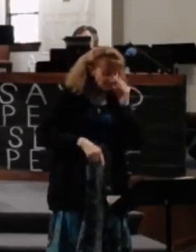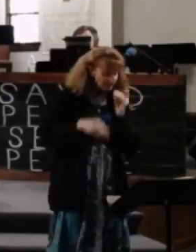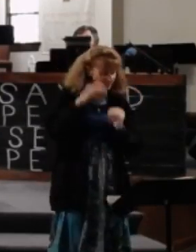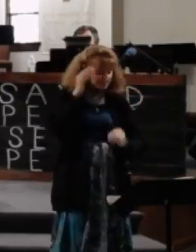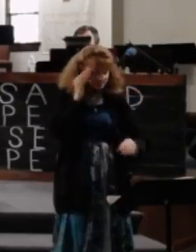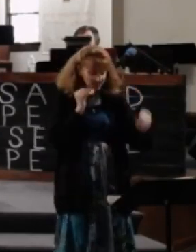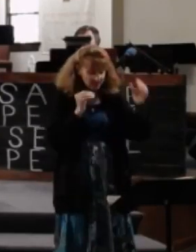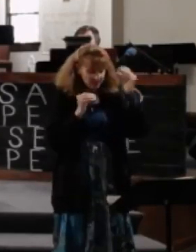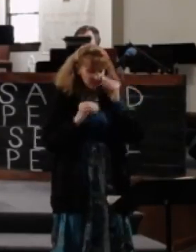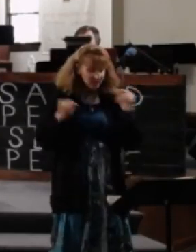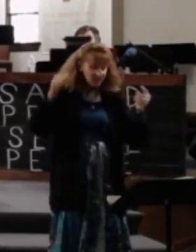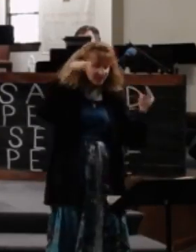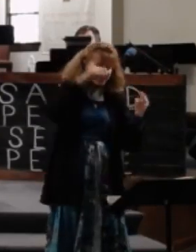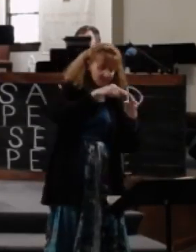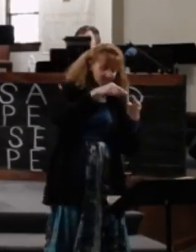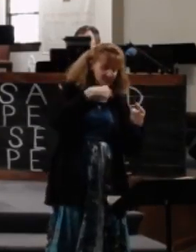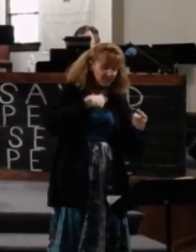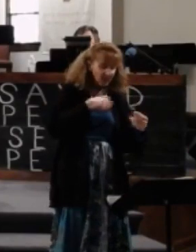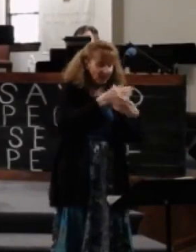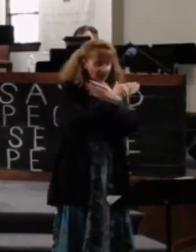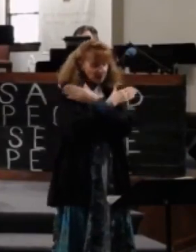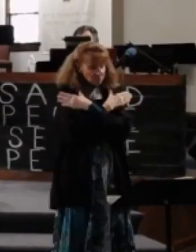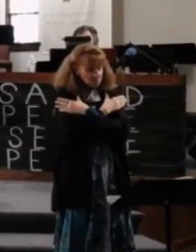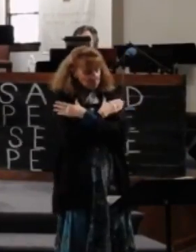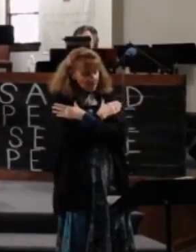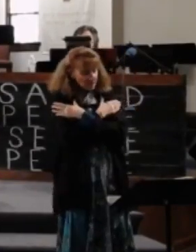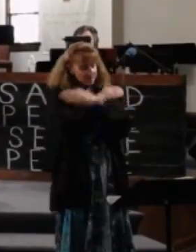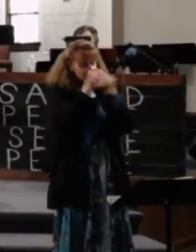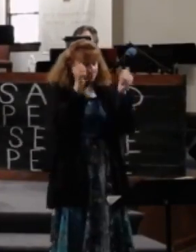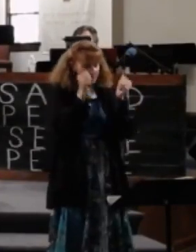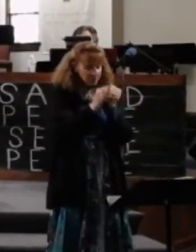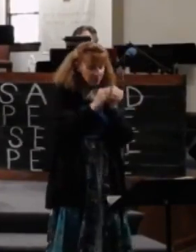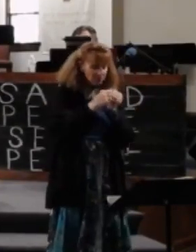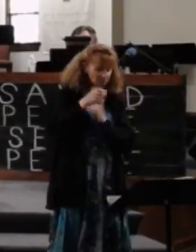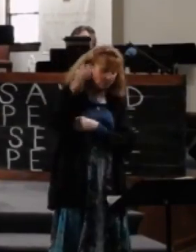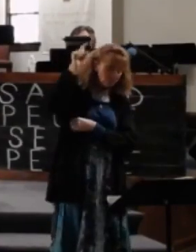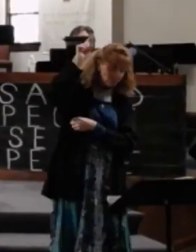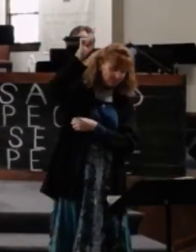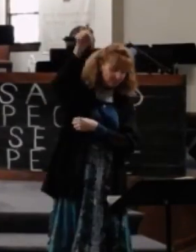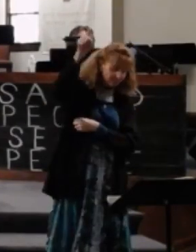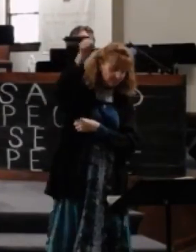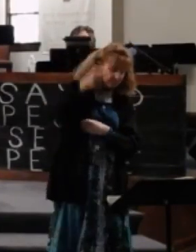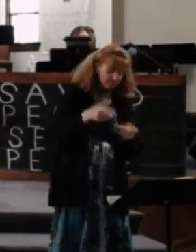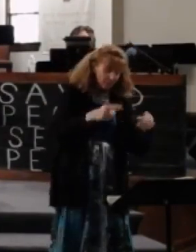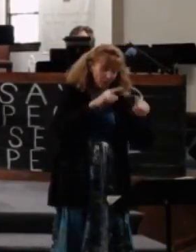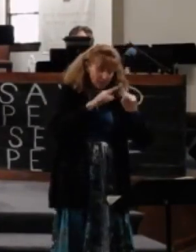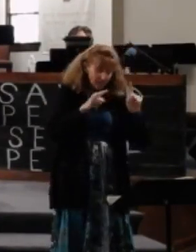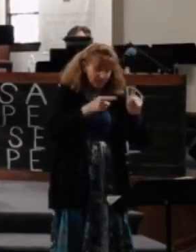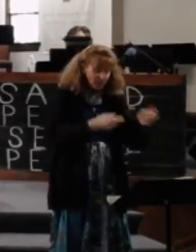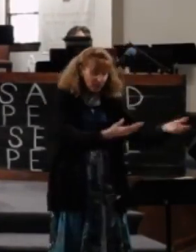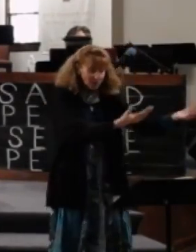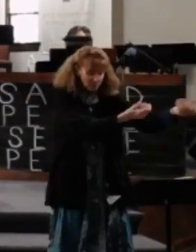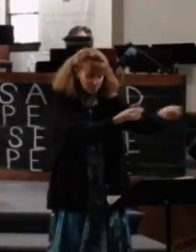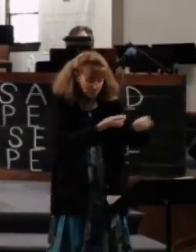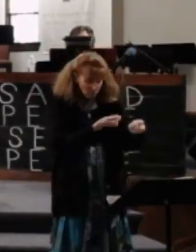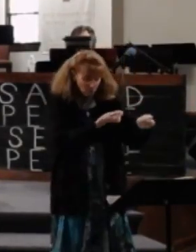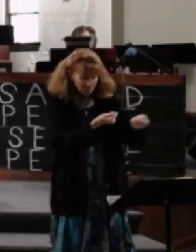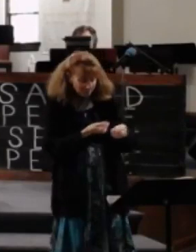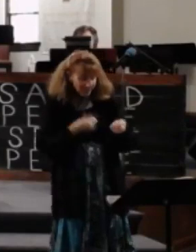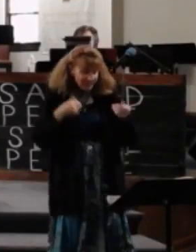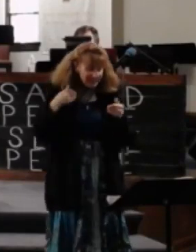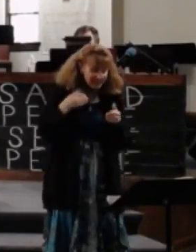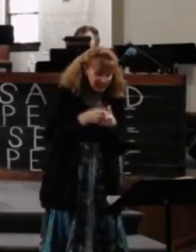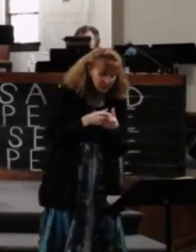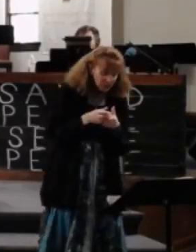may not reach till I rest in peace with thee. Draw me